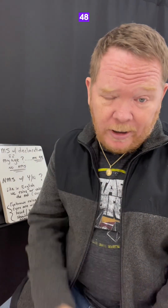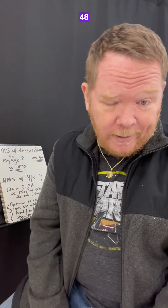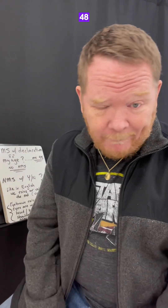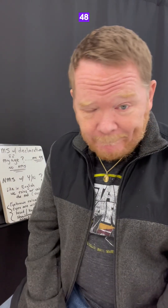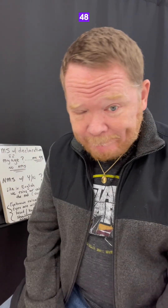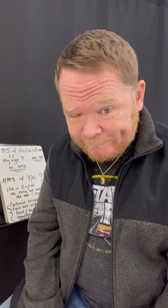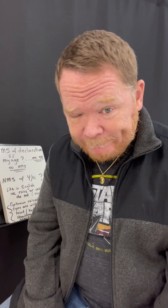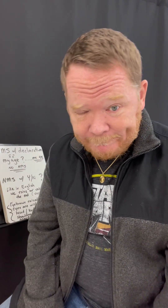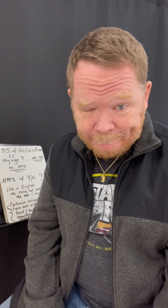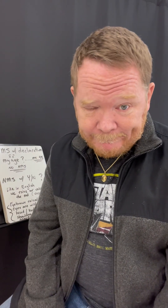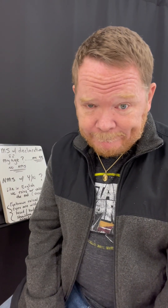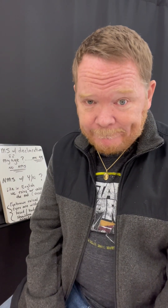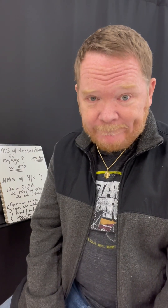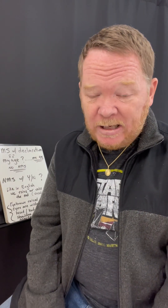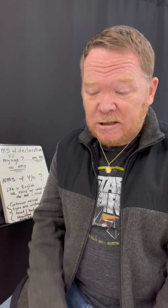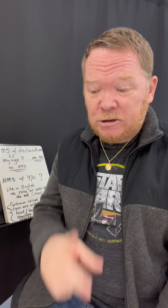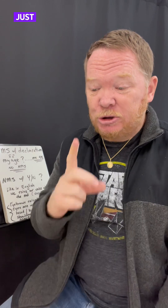48. Just